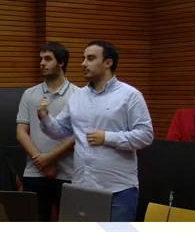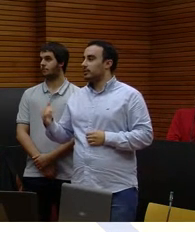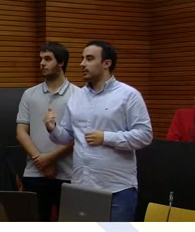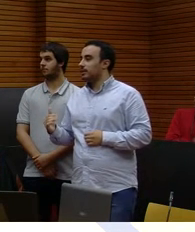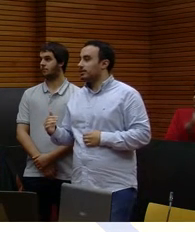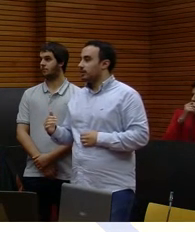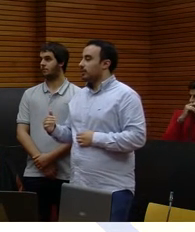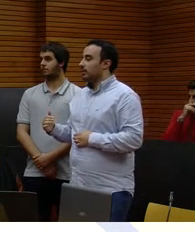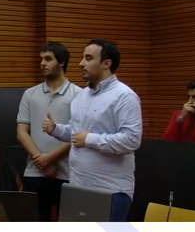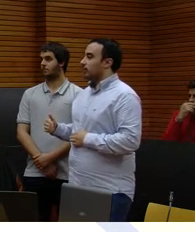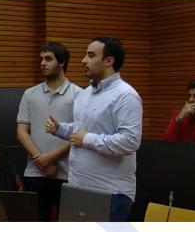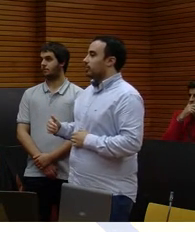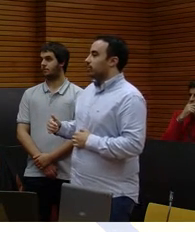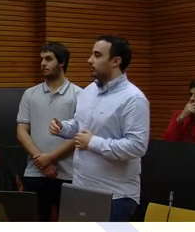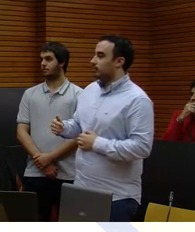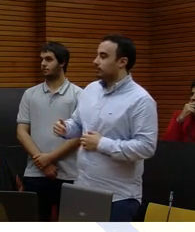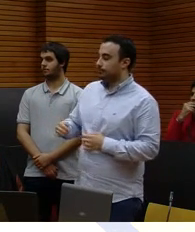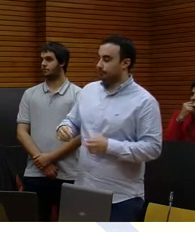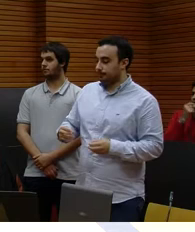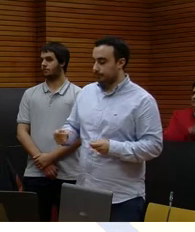the percentage